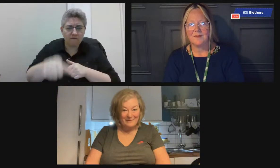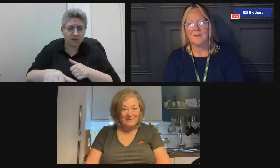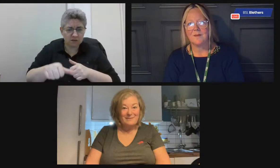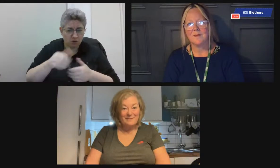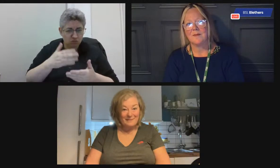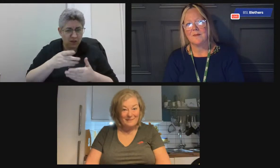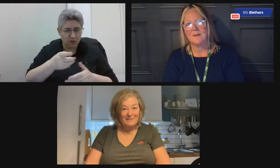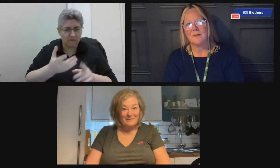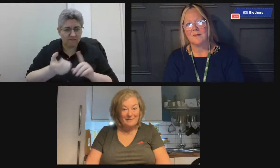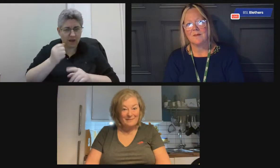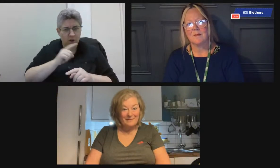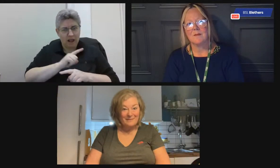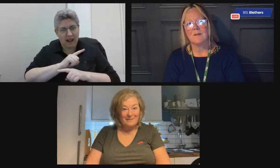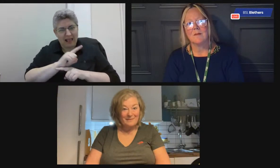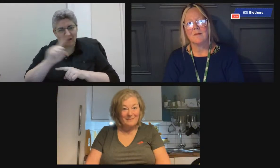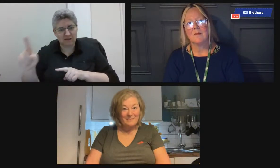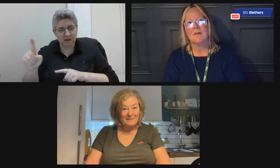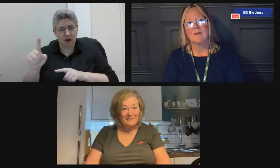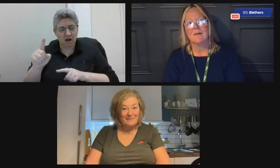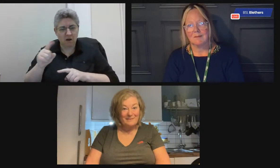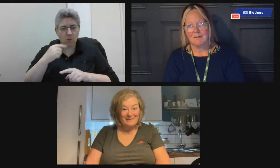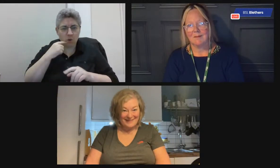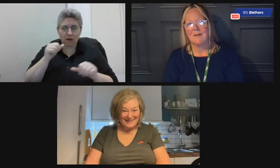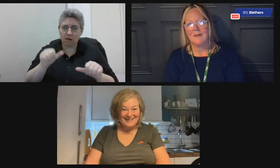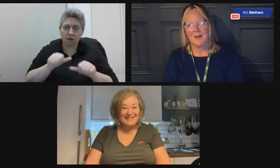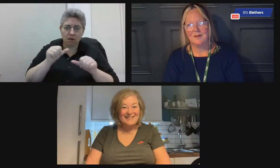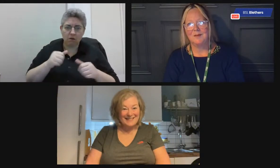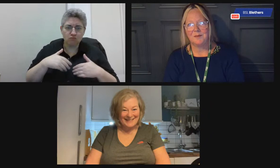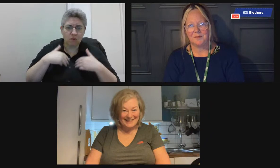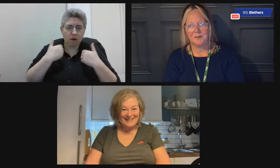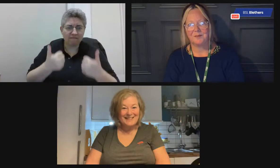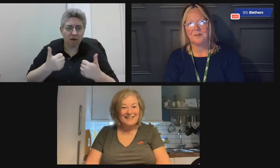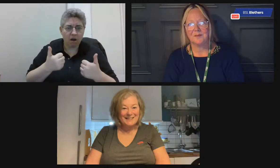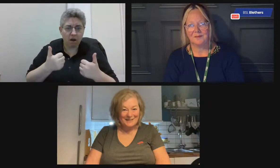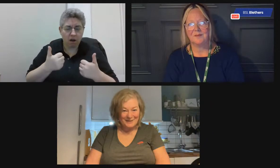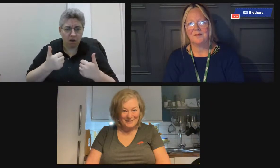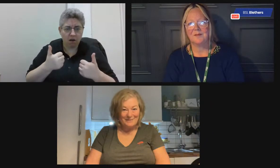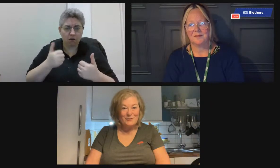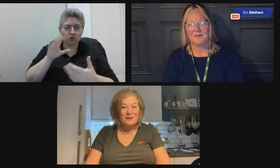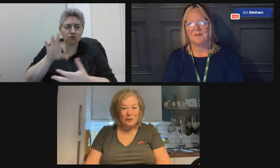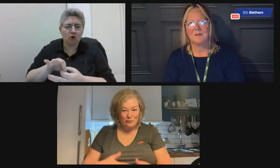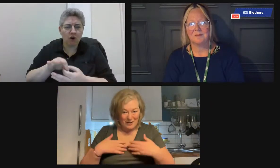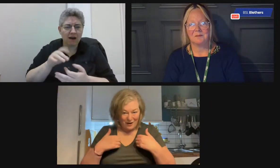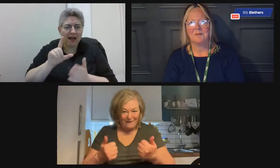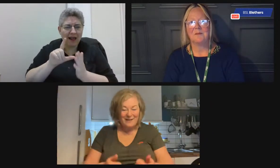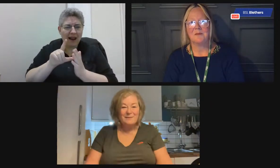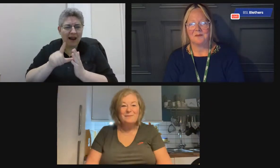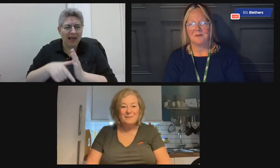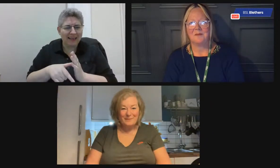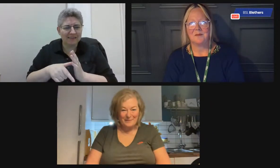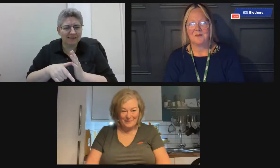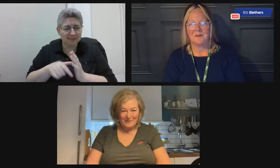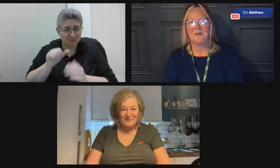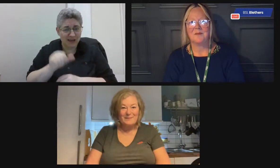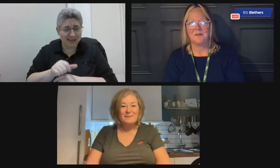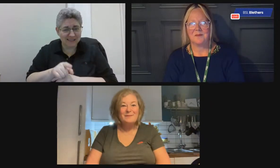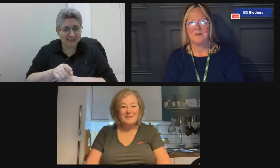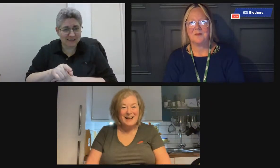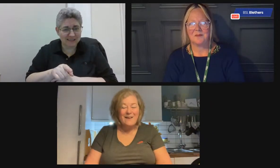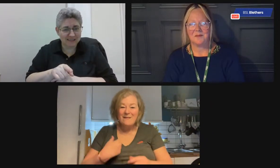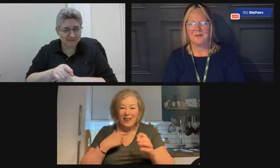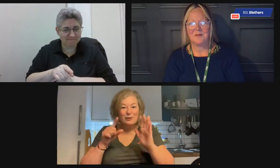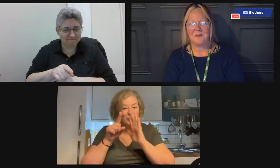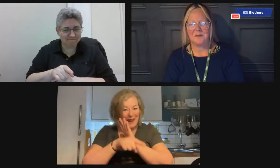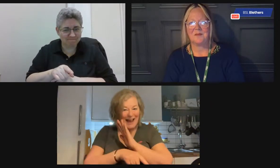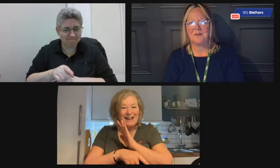So So did you when feel? you got to the group afterwards, it was later for you, wasn't it, Colleen? Because you weren't aware of the group at the point of diagnosis. So you